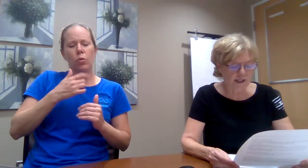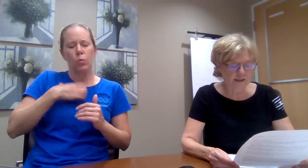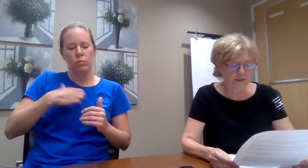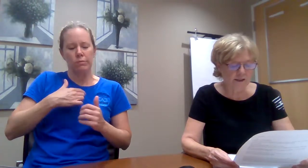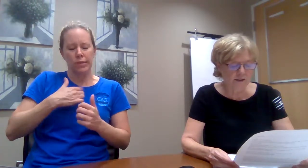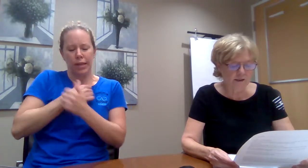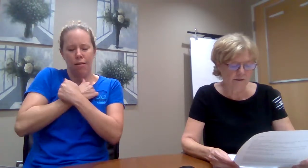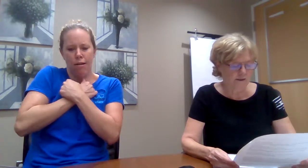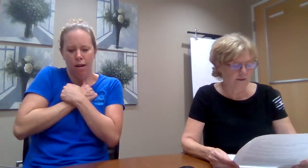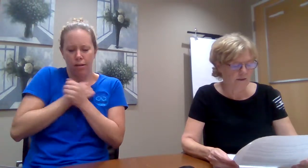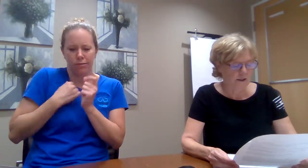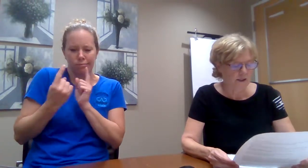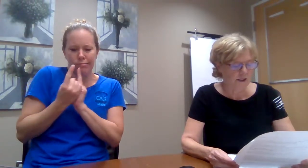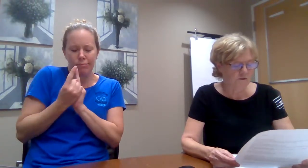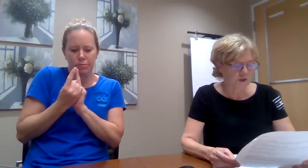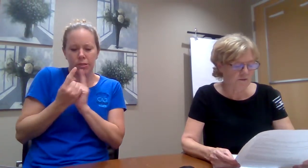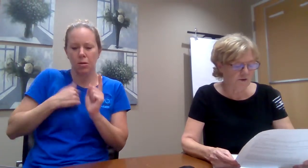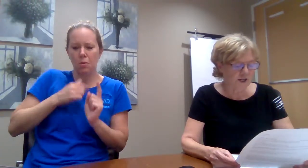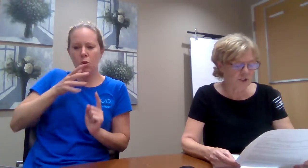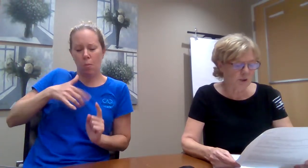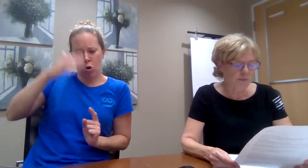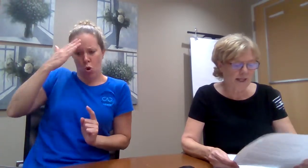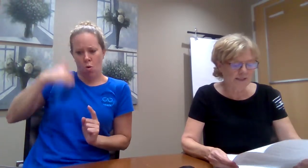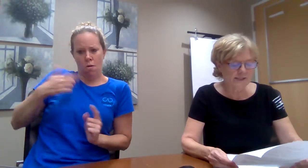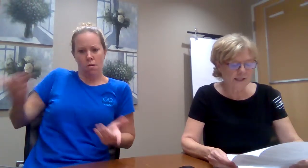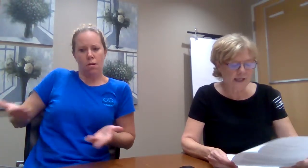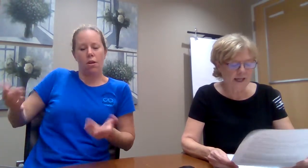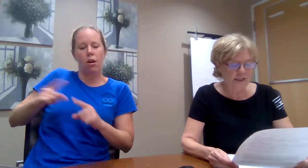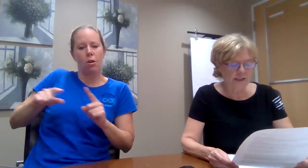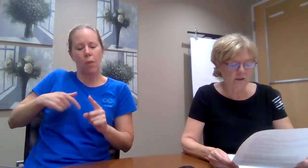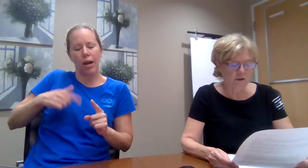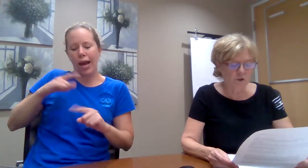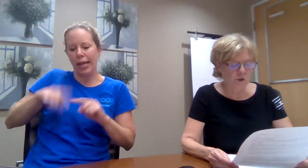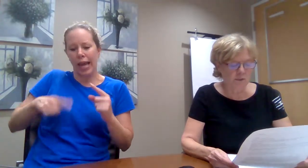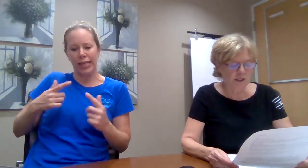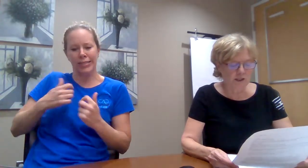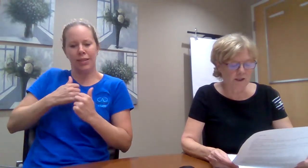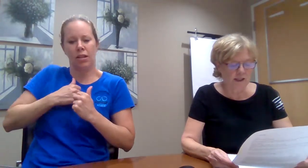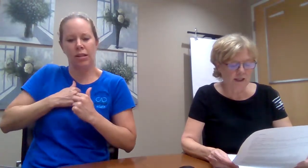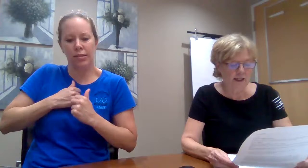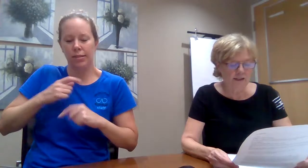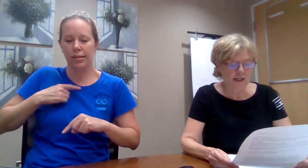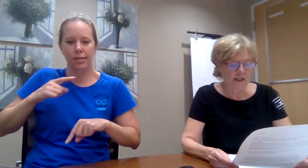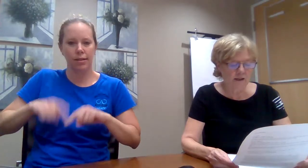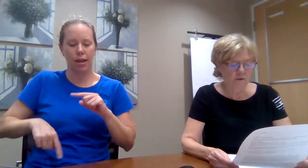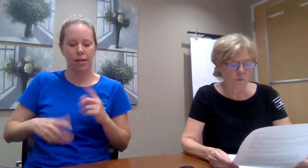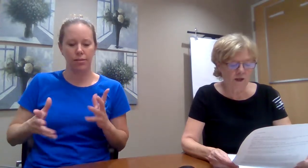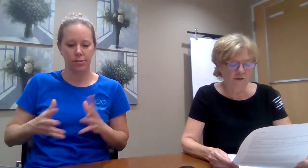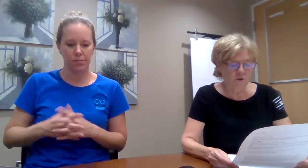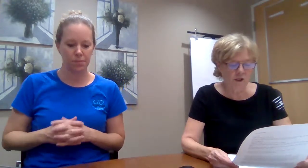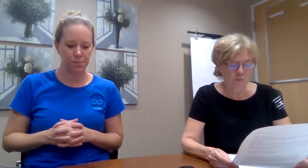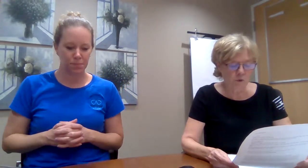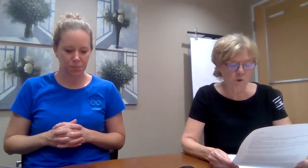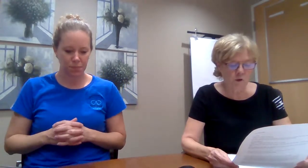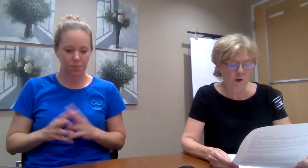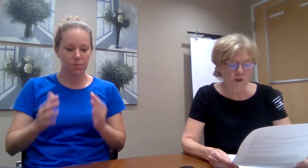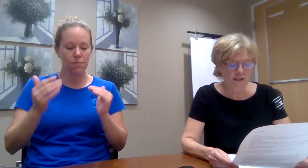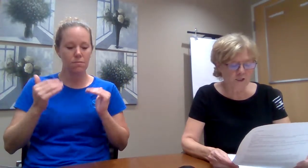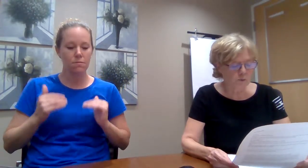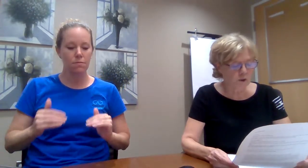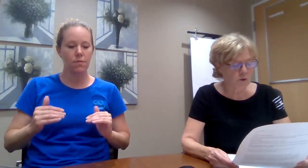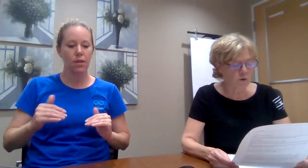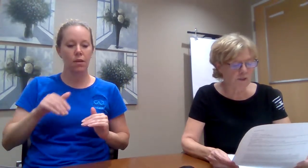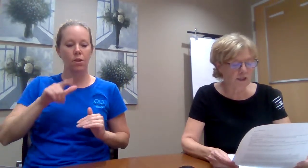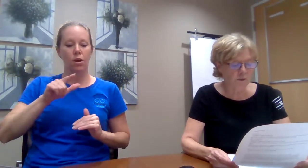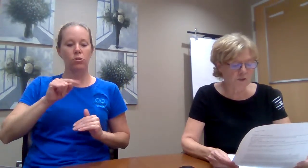why I can't. It's very fragile balancing act in long-term care, and any wavering in protocol